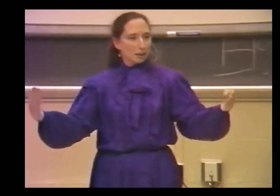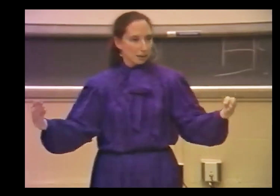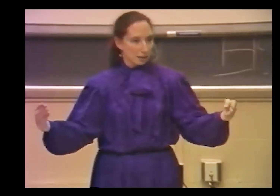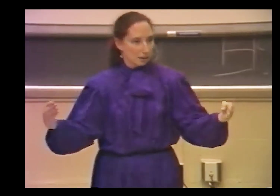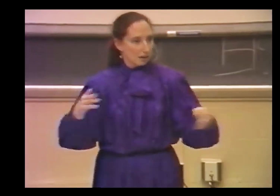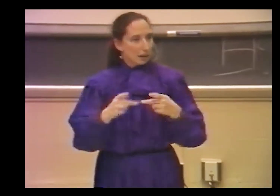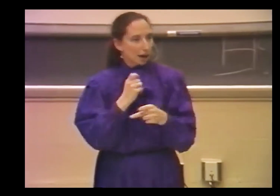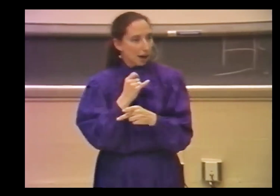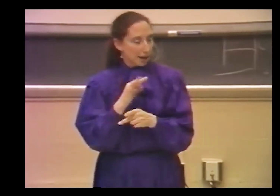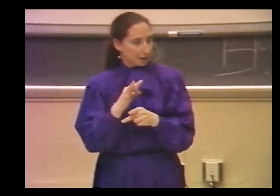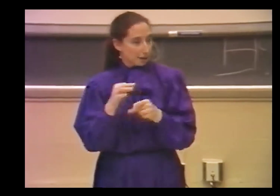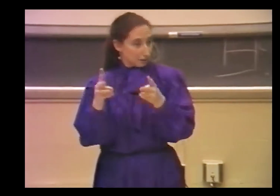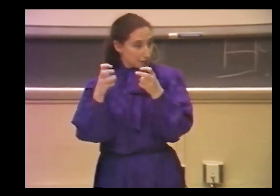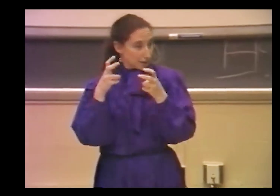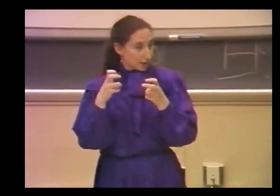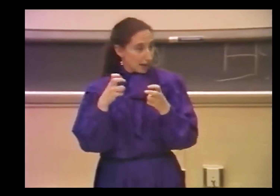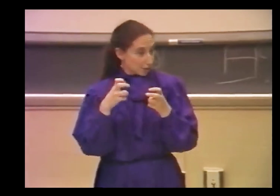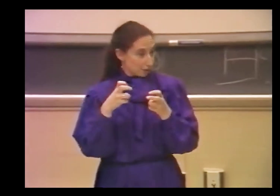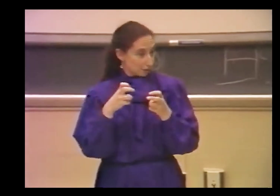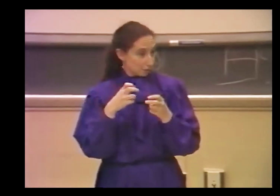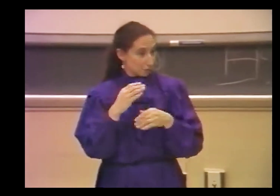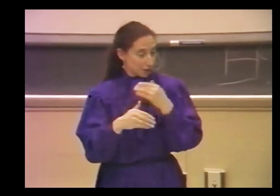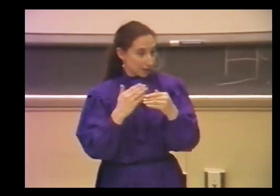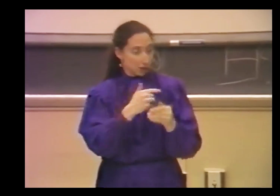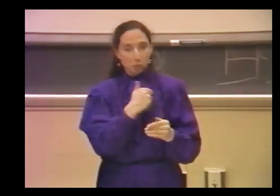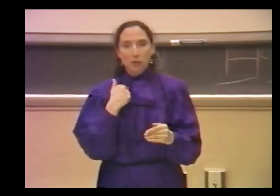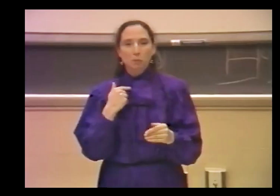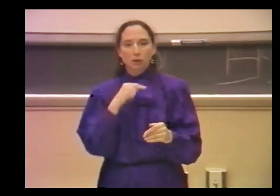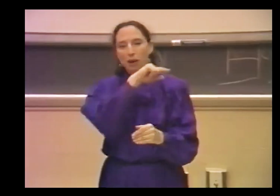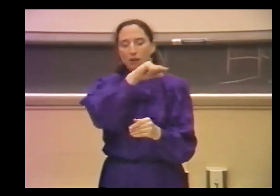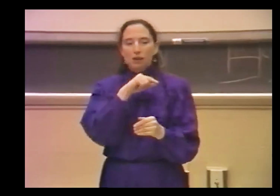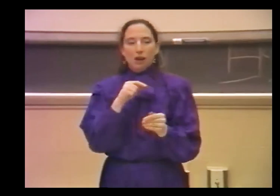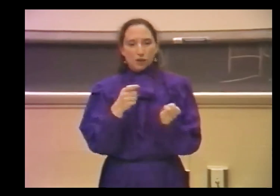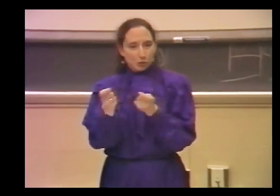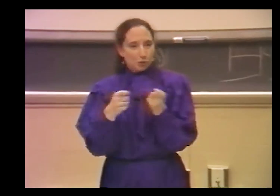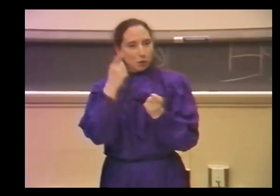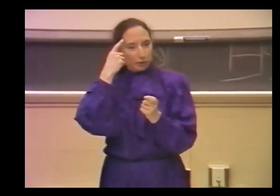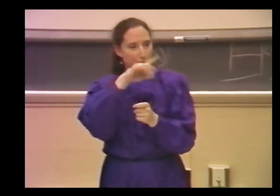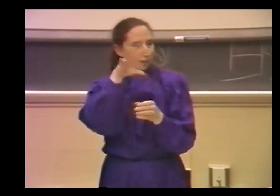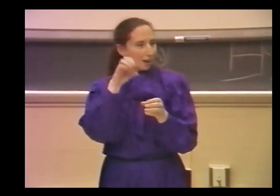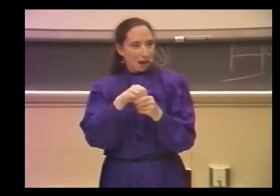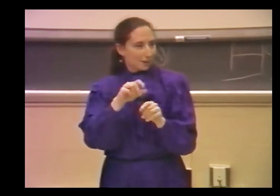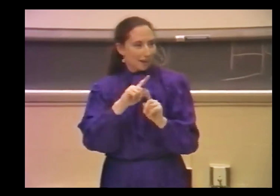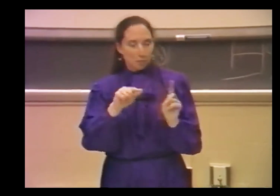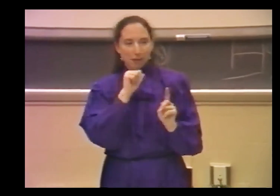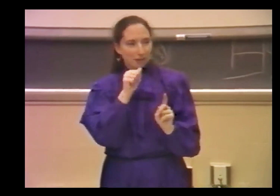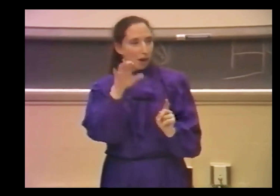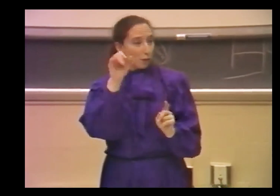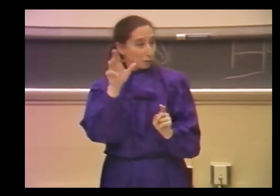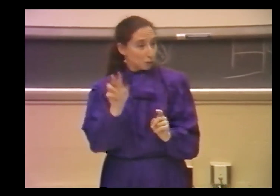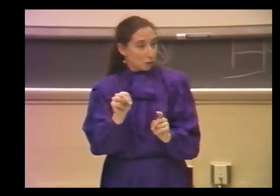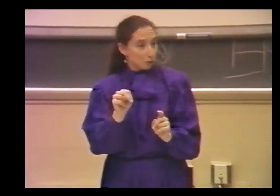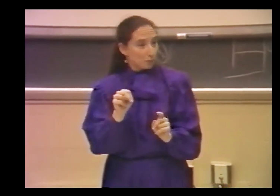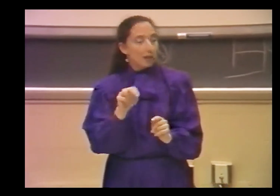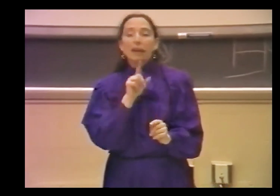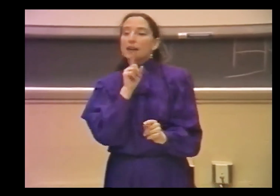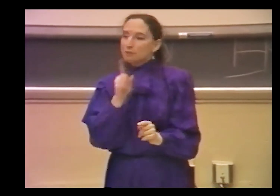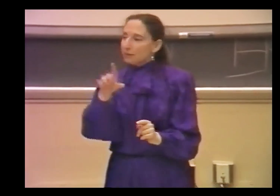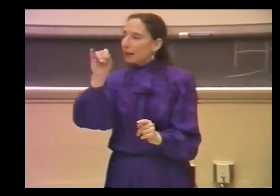open-ended kind of elicitation procedure, we were controlling for the content but not the form. In fact,